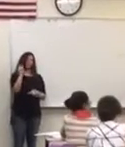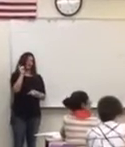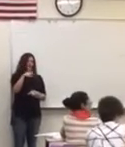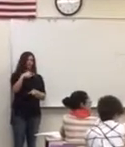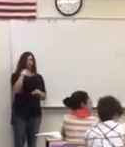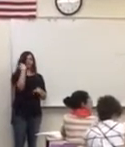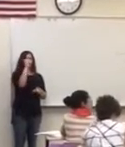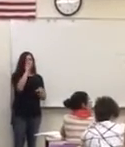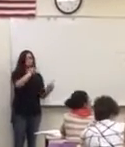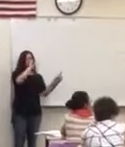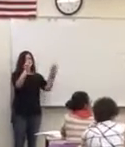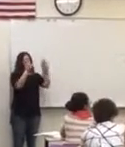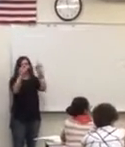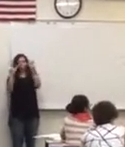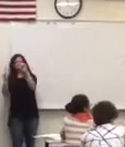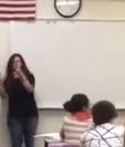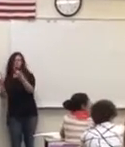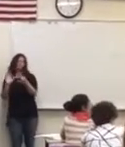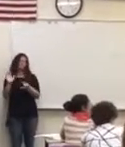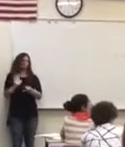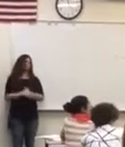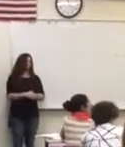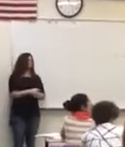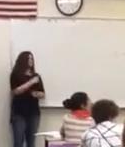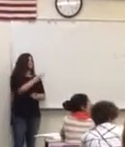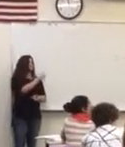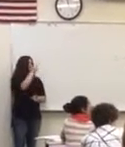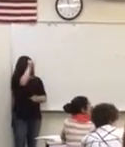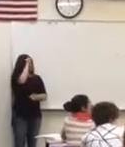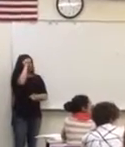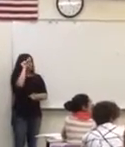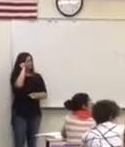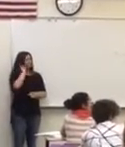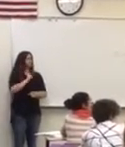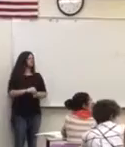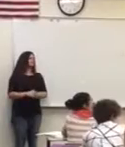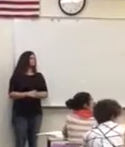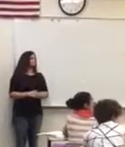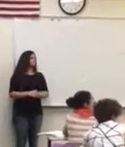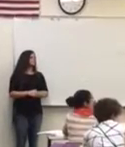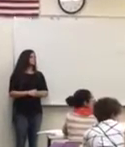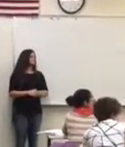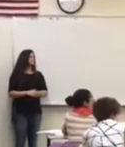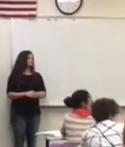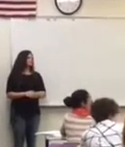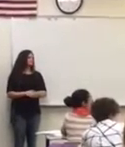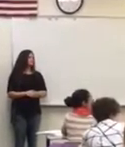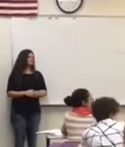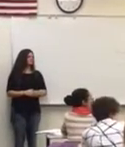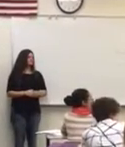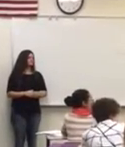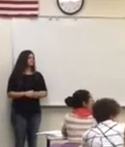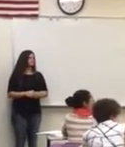say. From space. Exactly. Kobe. I guess I could do when you're doing like a presentation to